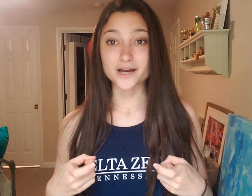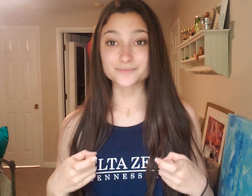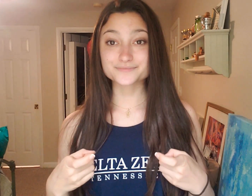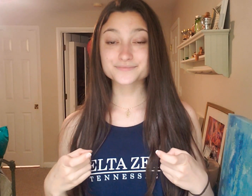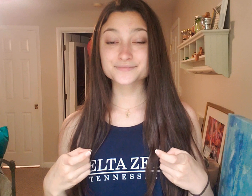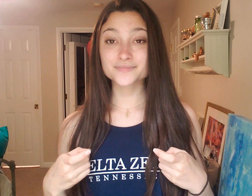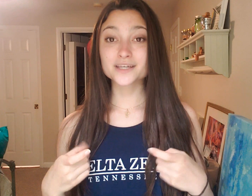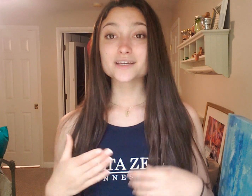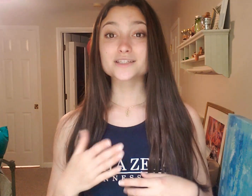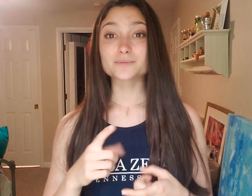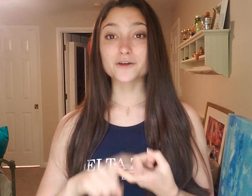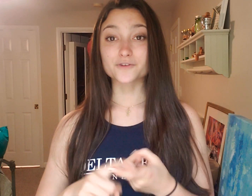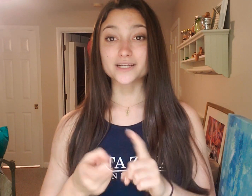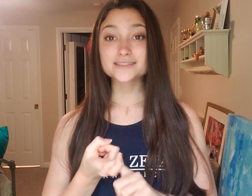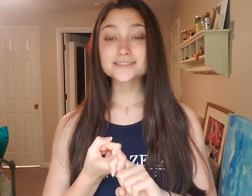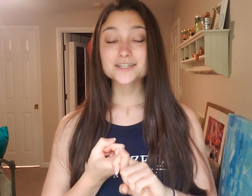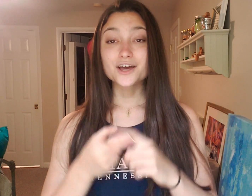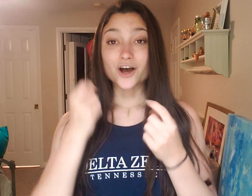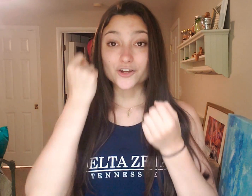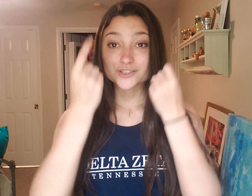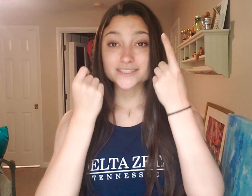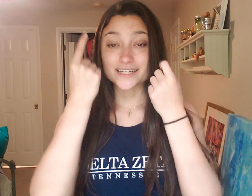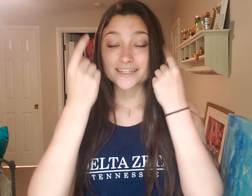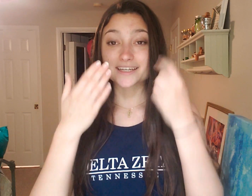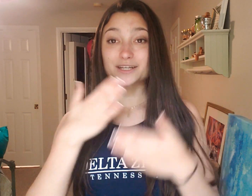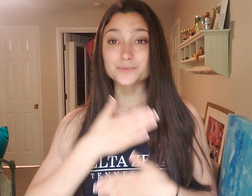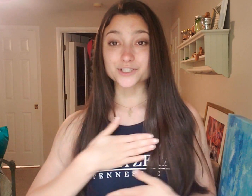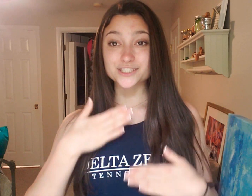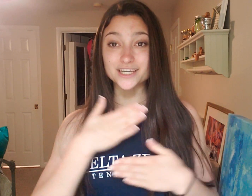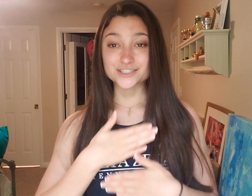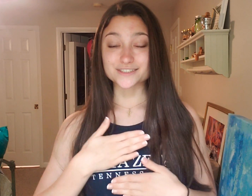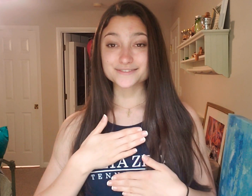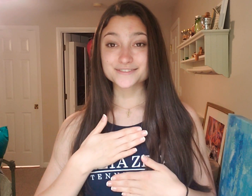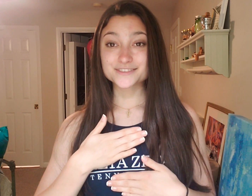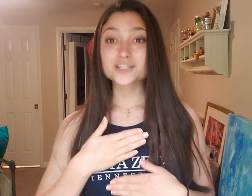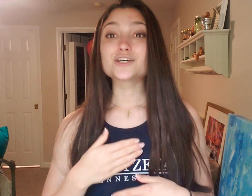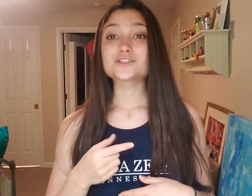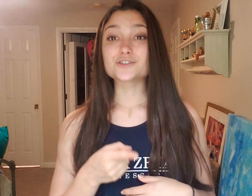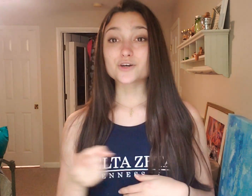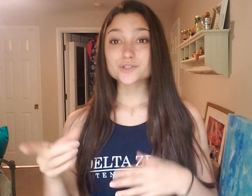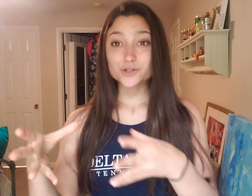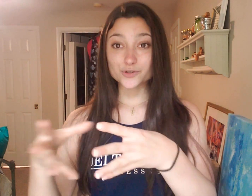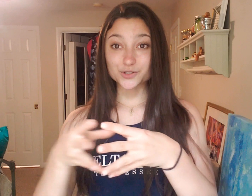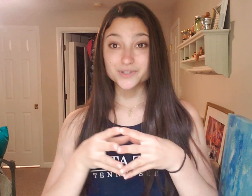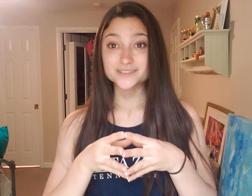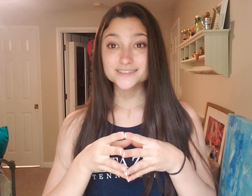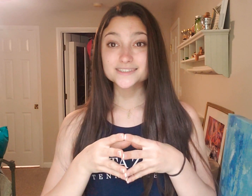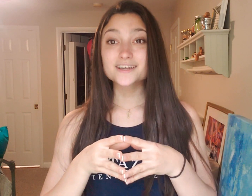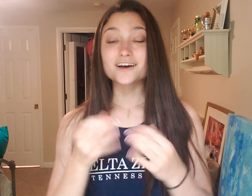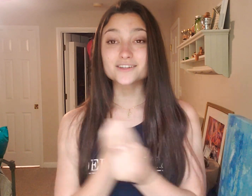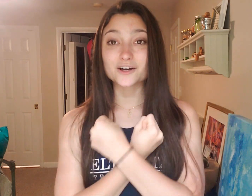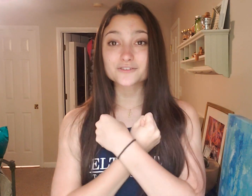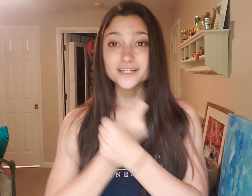mine. To my friends, understanding and appreciation. To those closer ones, a love that is